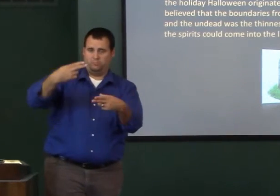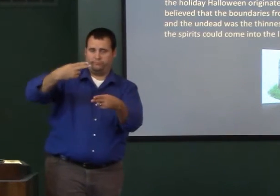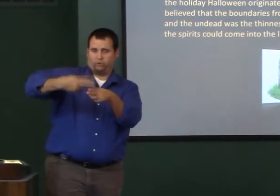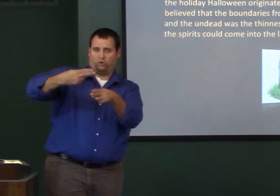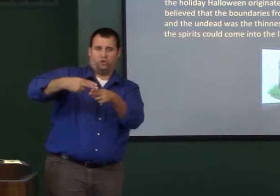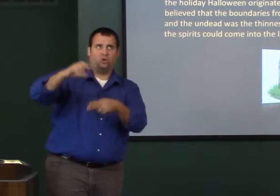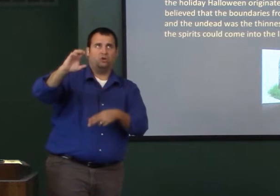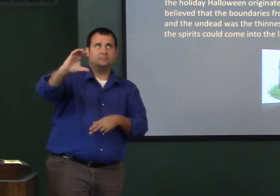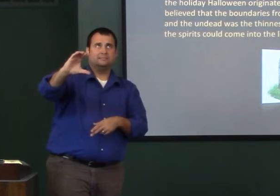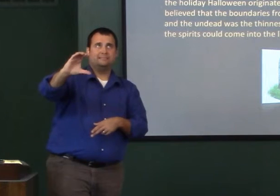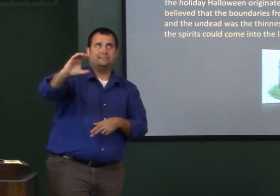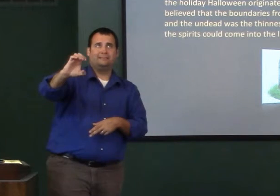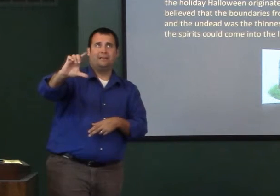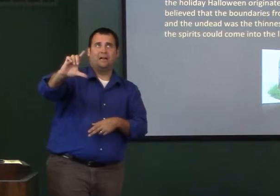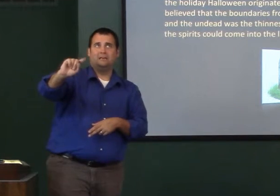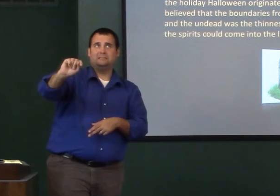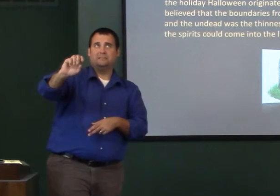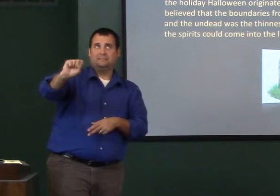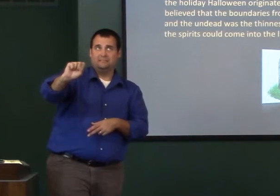Okay, a group called the Celtics.